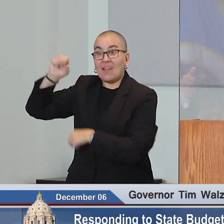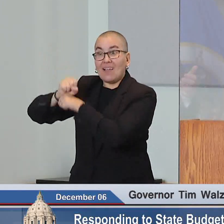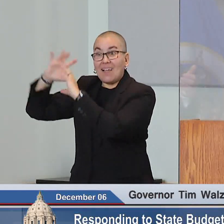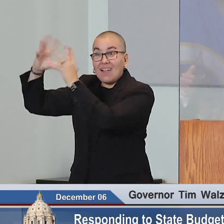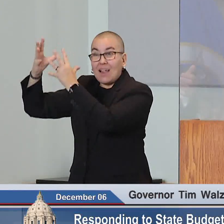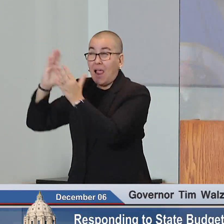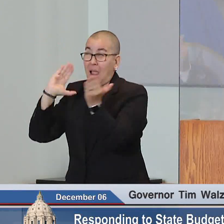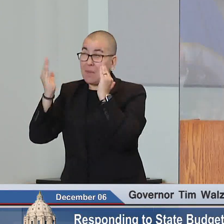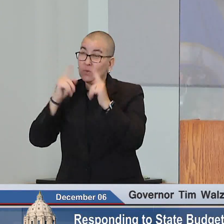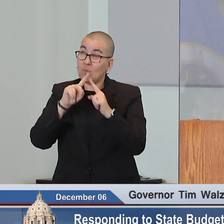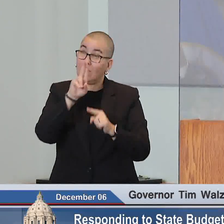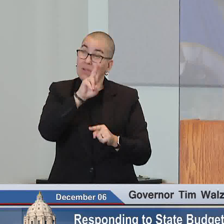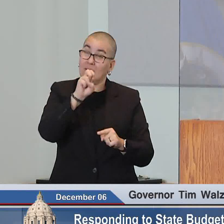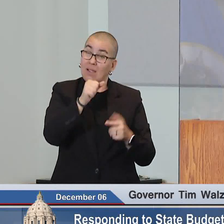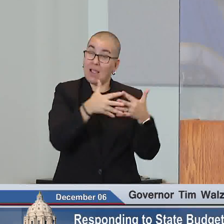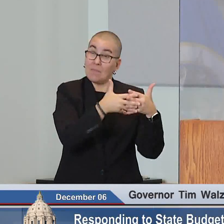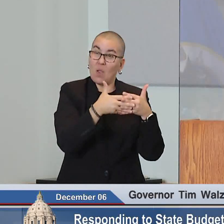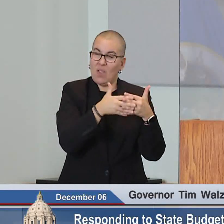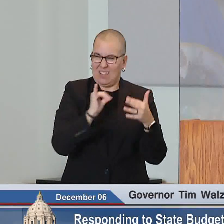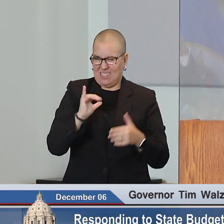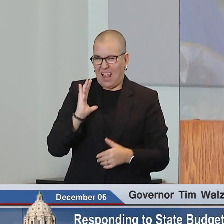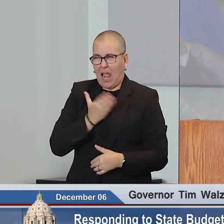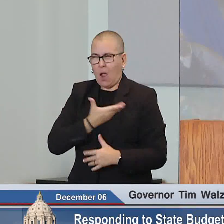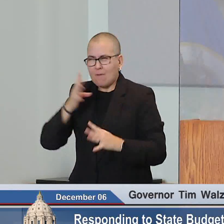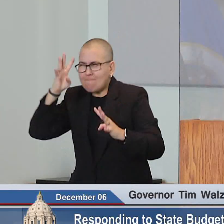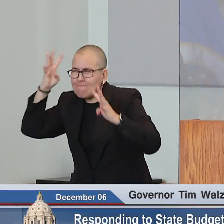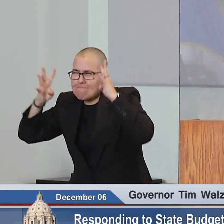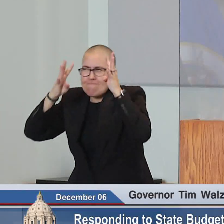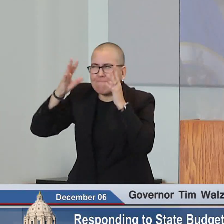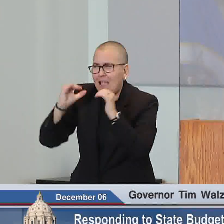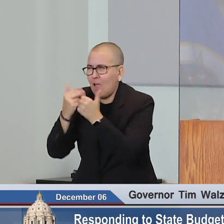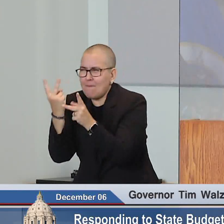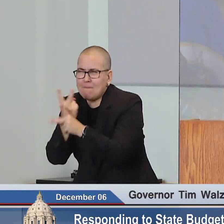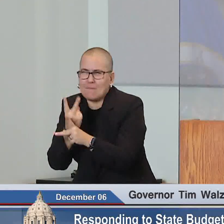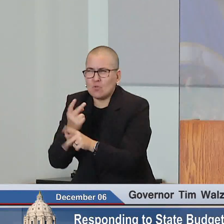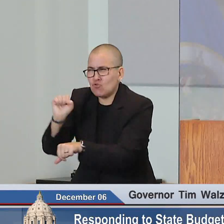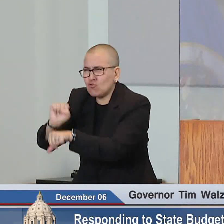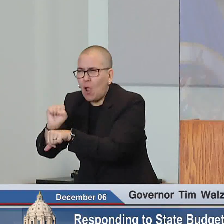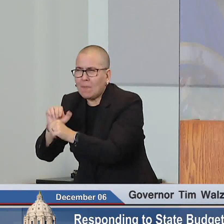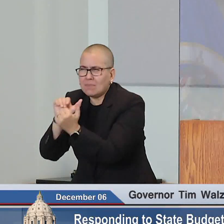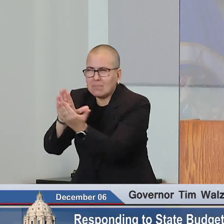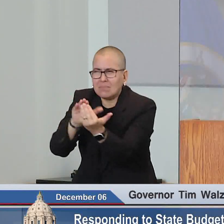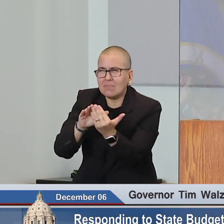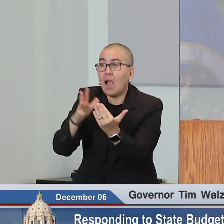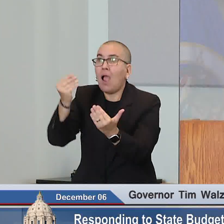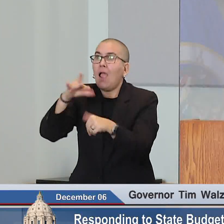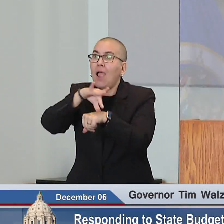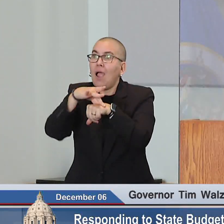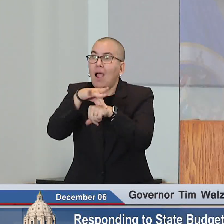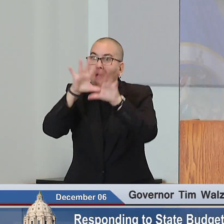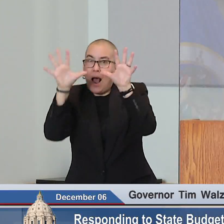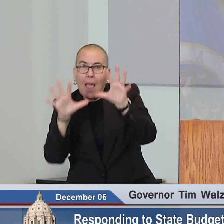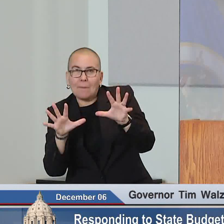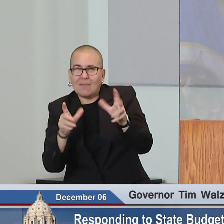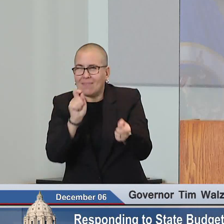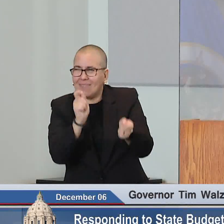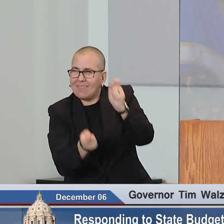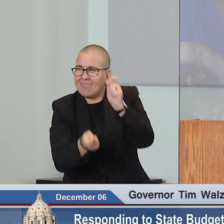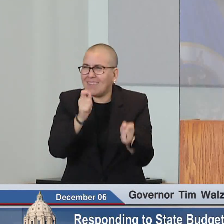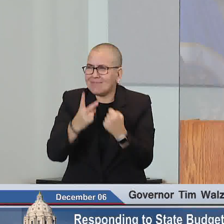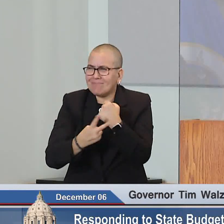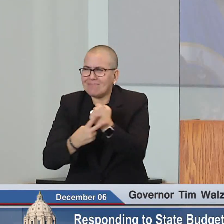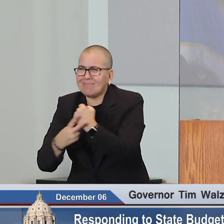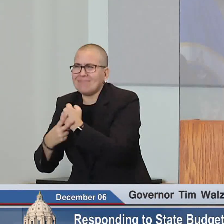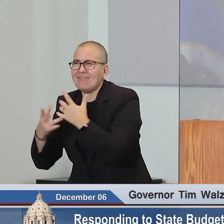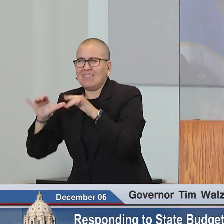in job growth, with moving to address things like climate change and inequities inside our systems. All of those